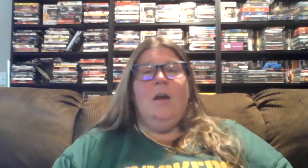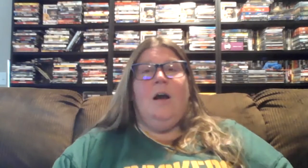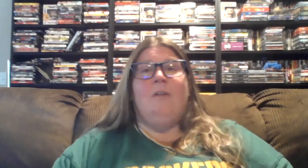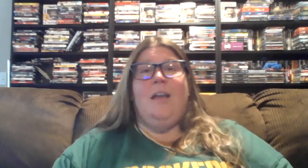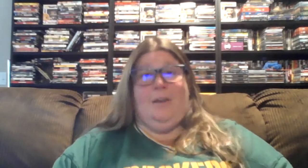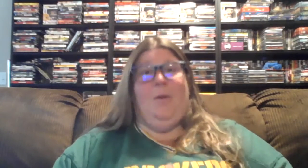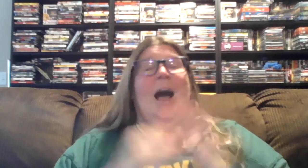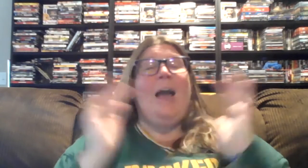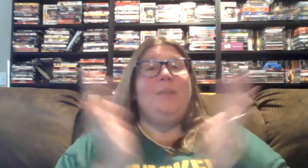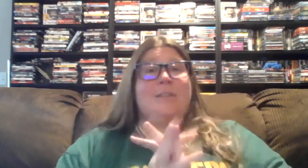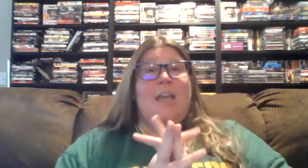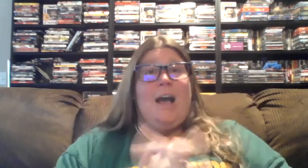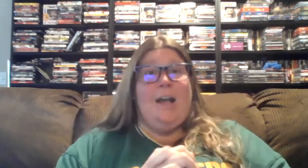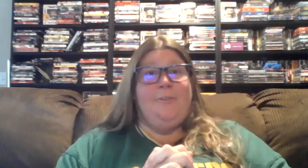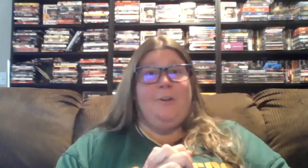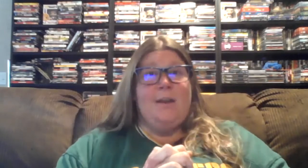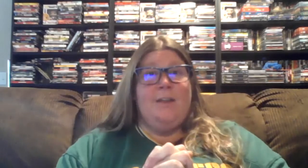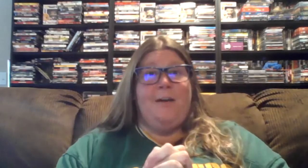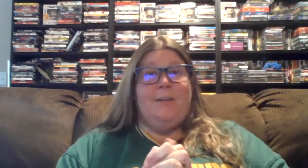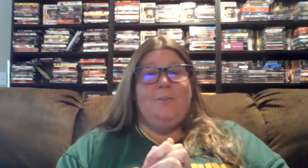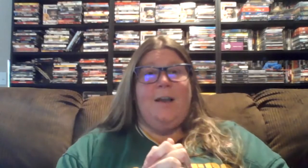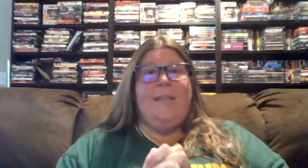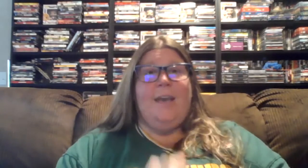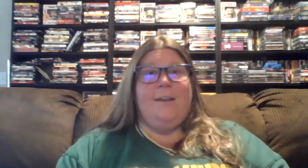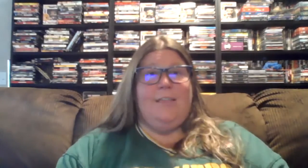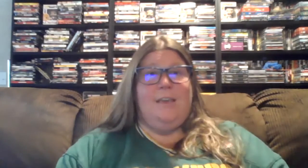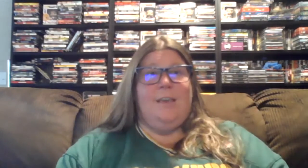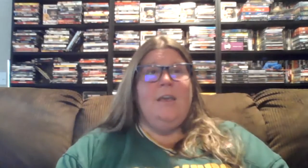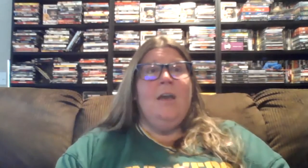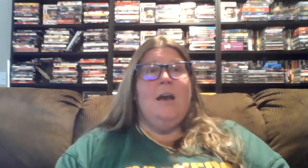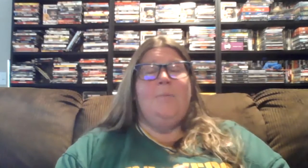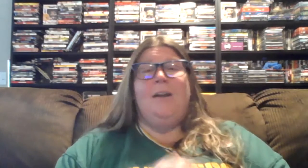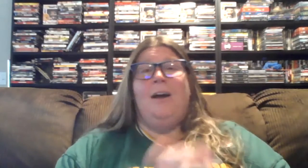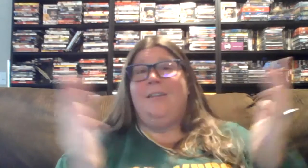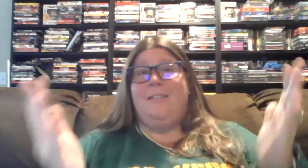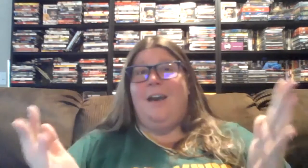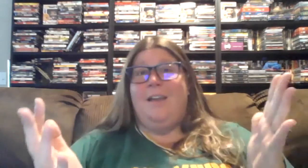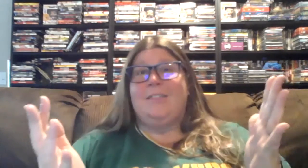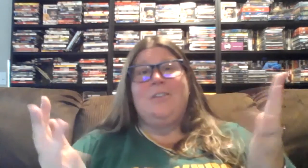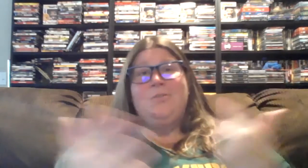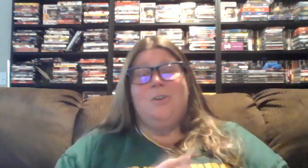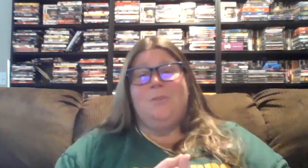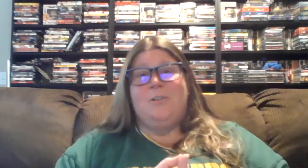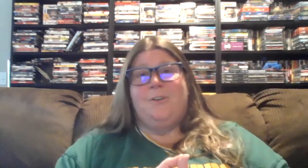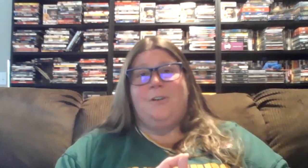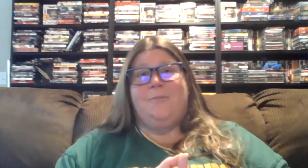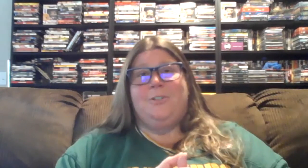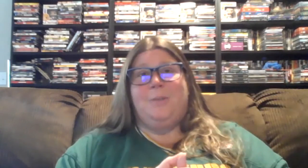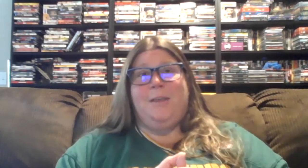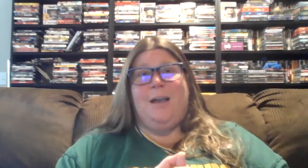All right. Well, I will stay on for a minute if any of you guys have anything. But other than that, thank you so much for jumping